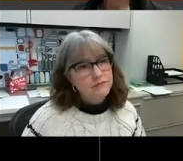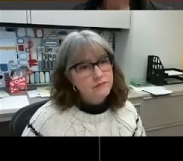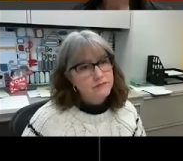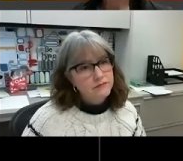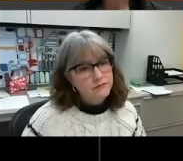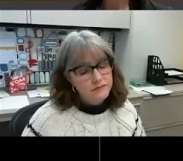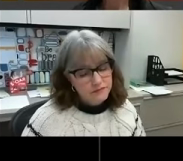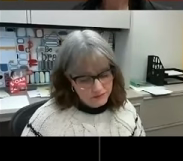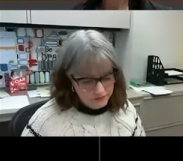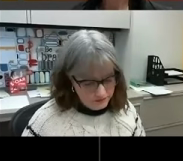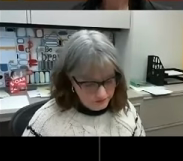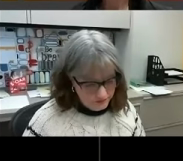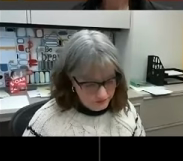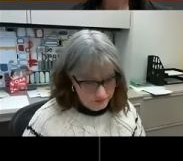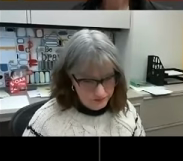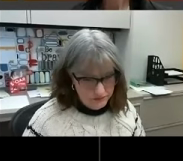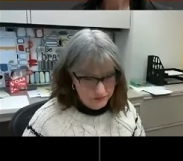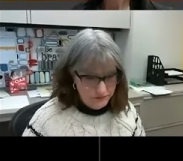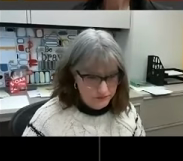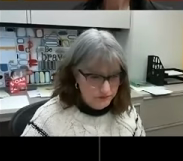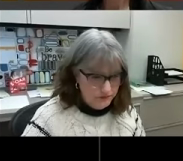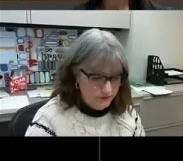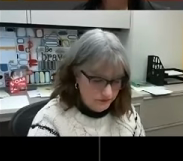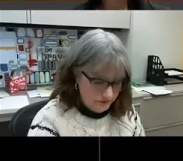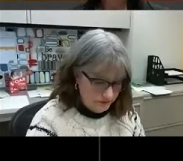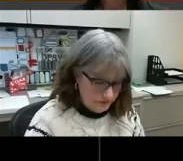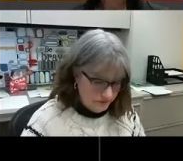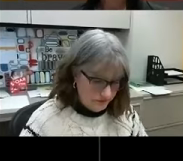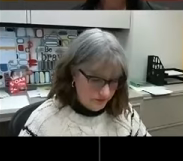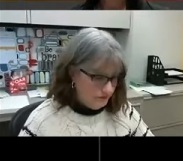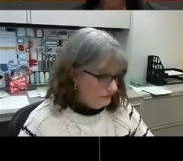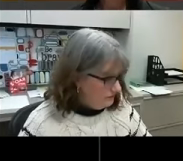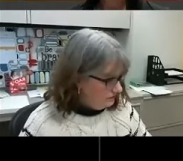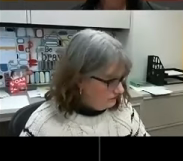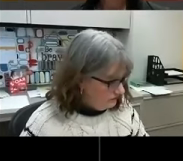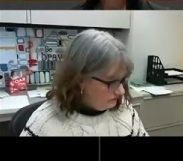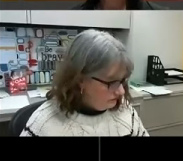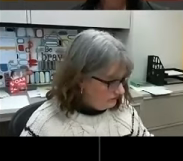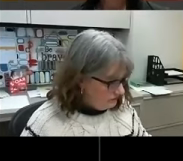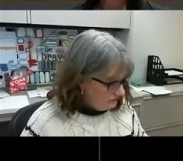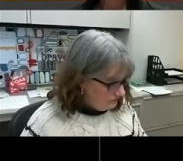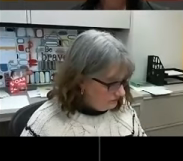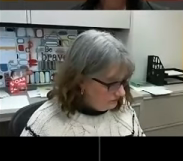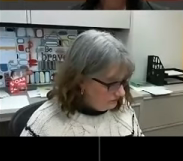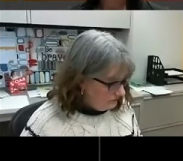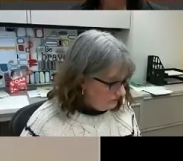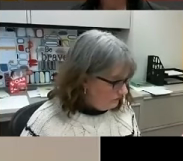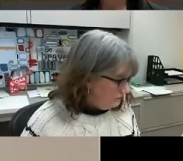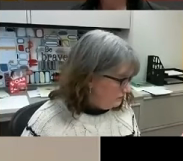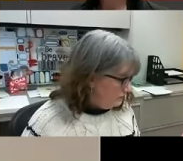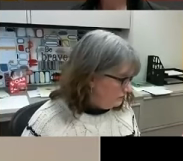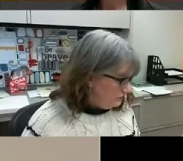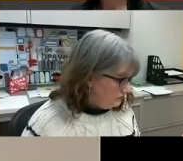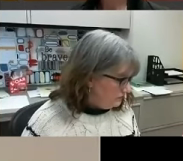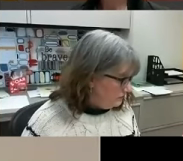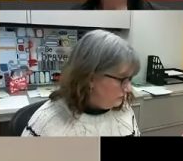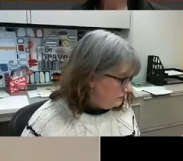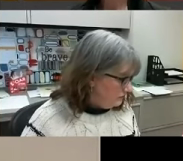I asked him, "How do you like being 5?" He said he liked being 5 because the number 5 was